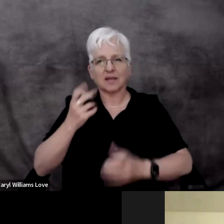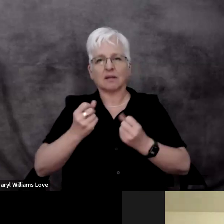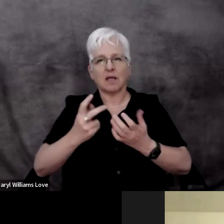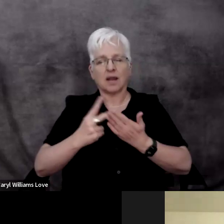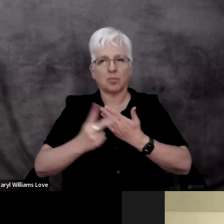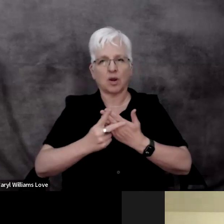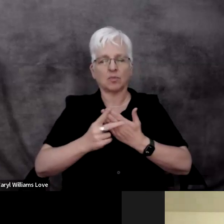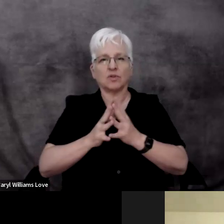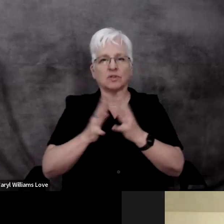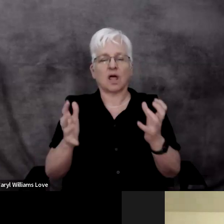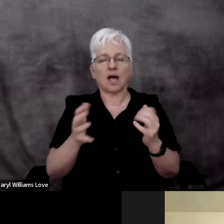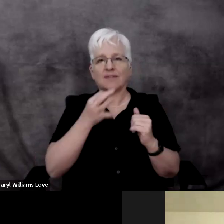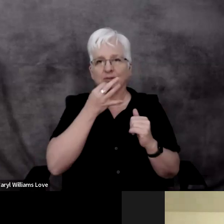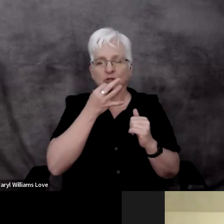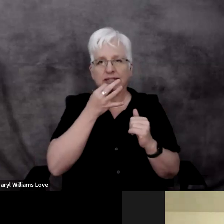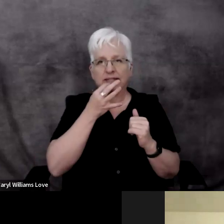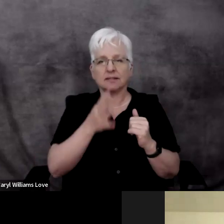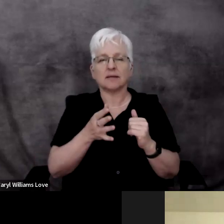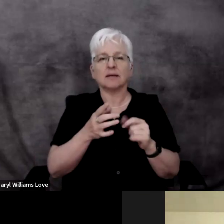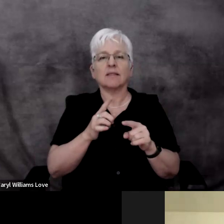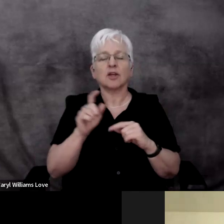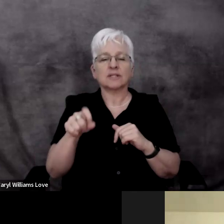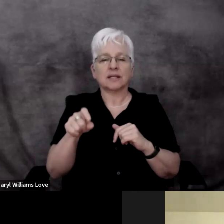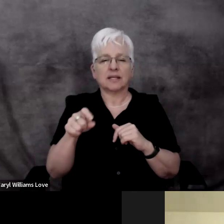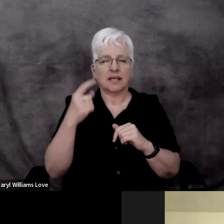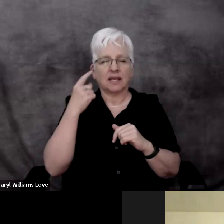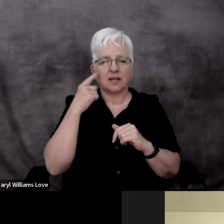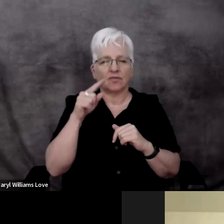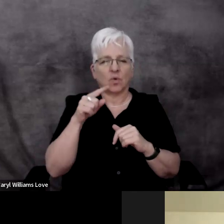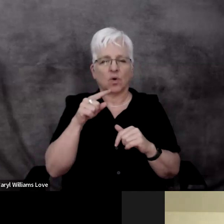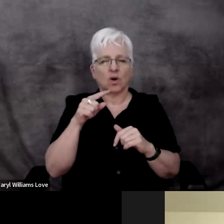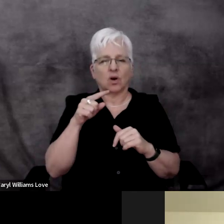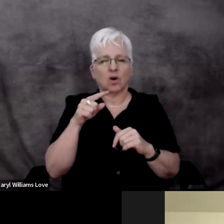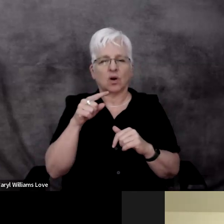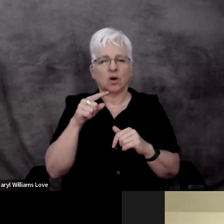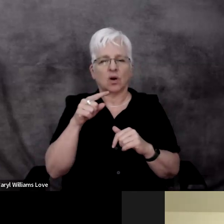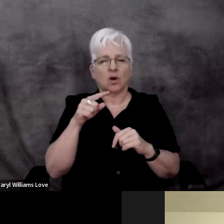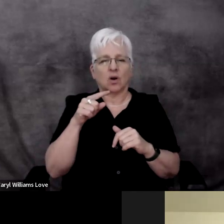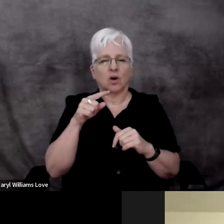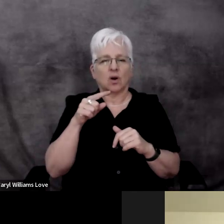that, you know, there's a need for rapid access, like calling up crisis line